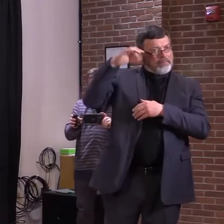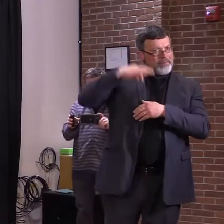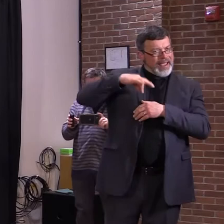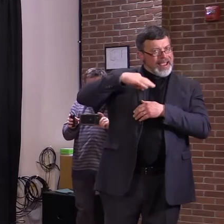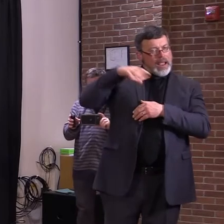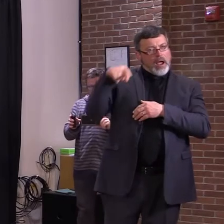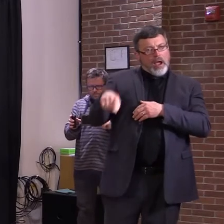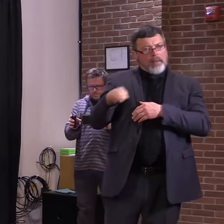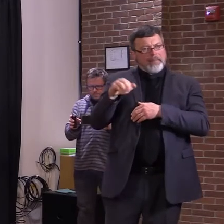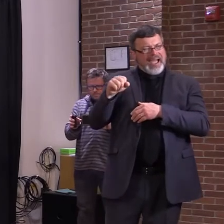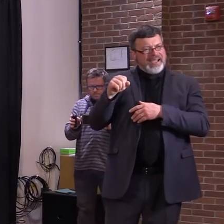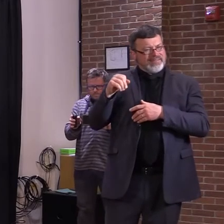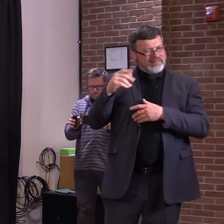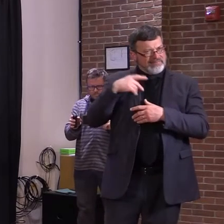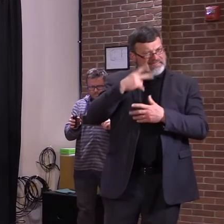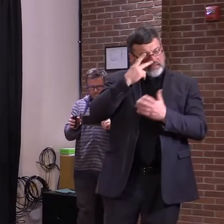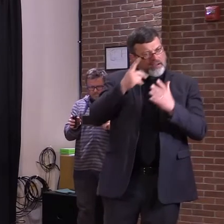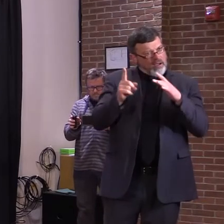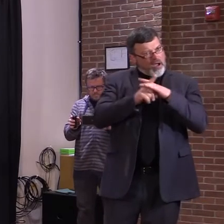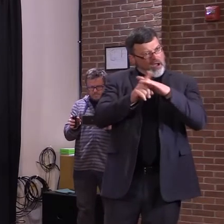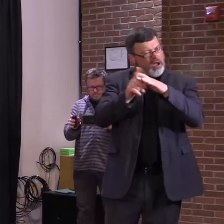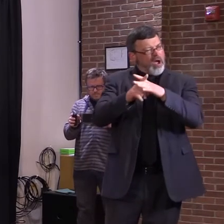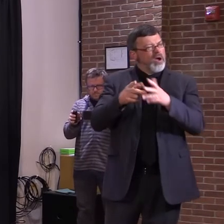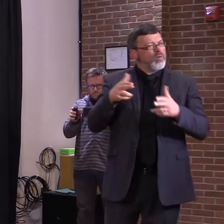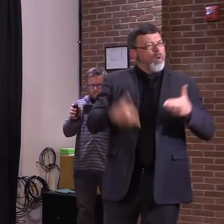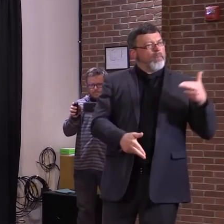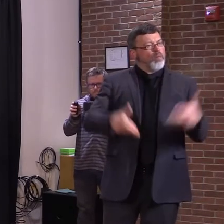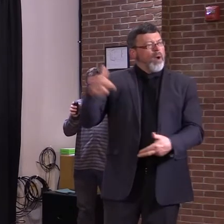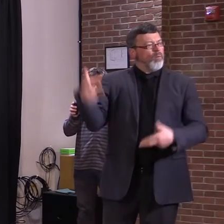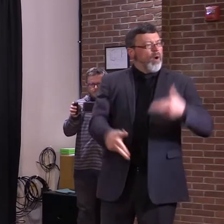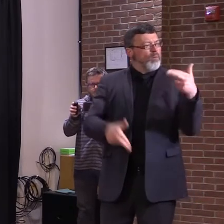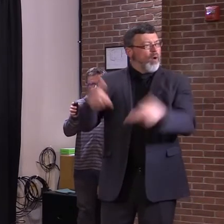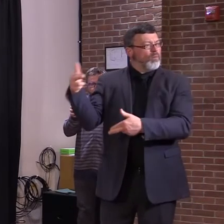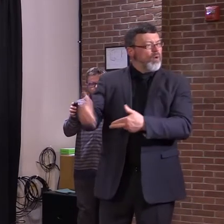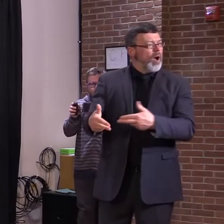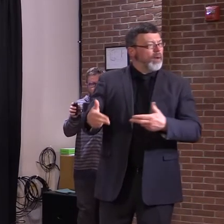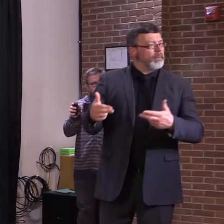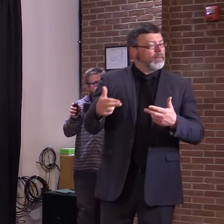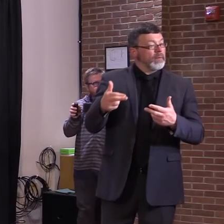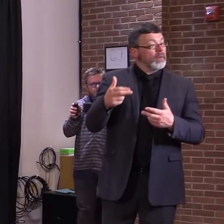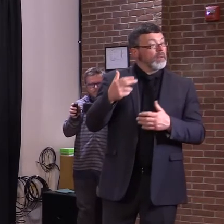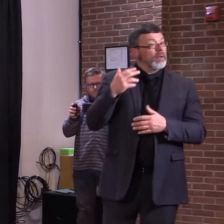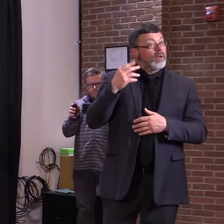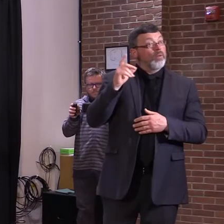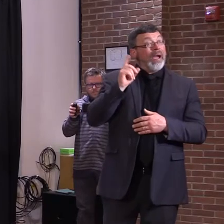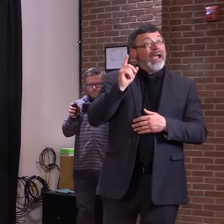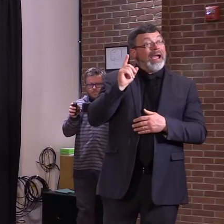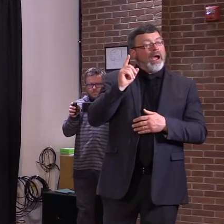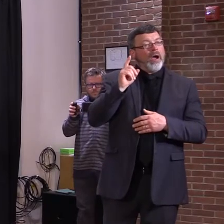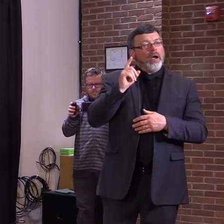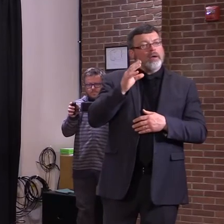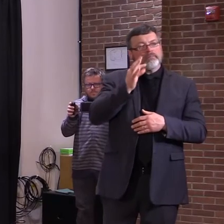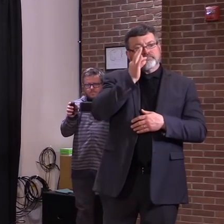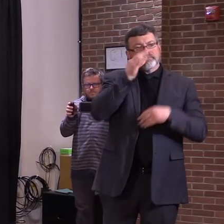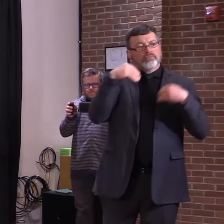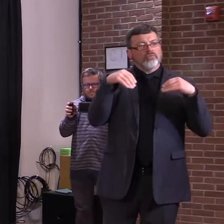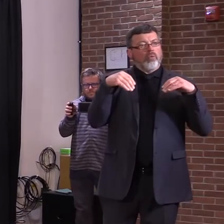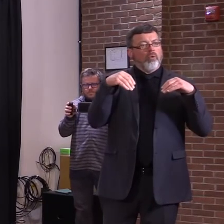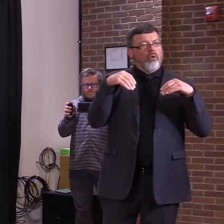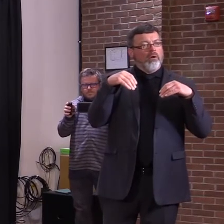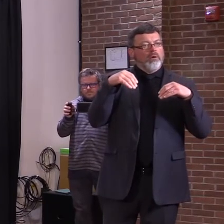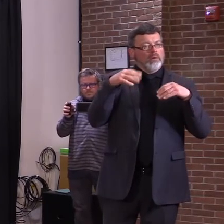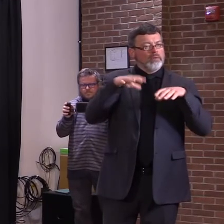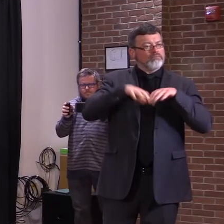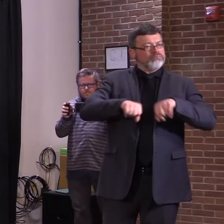the cartels are behind them in order to snuff out the competition. Are Vermont law